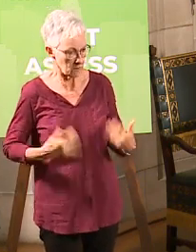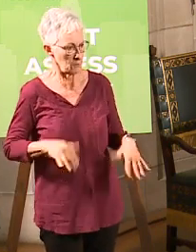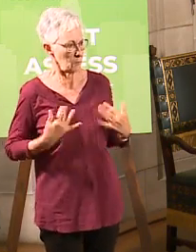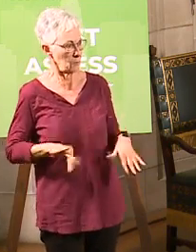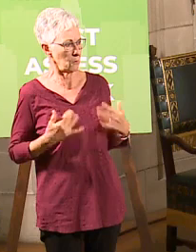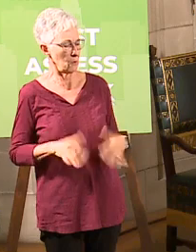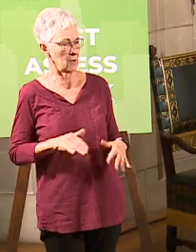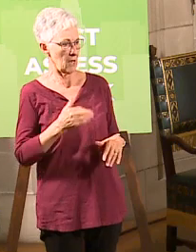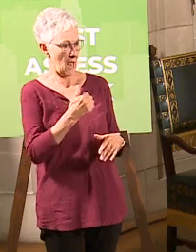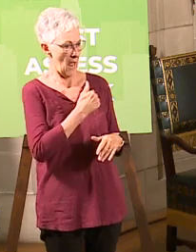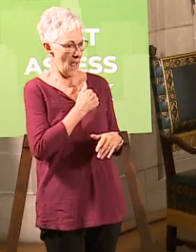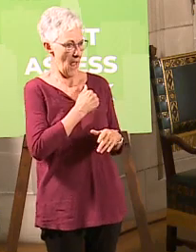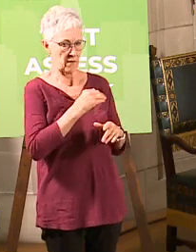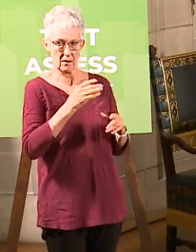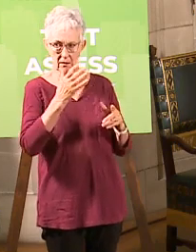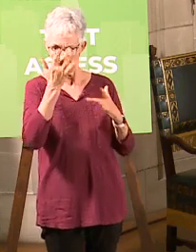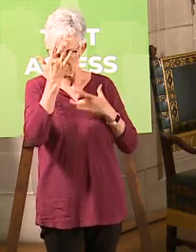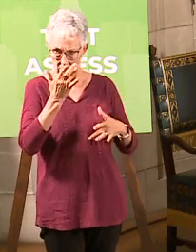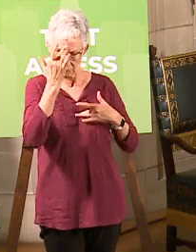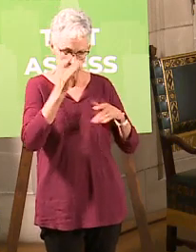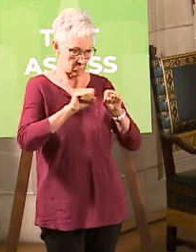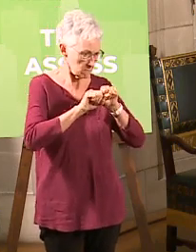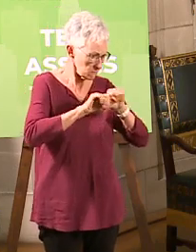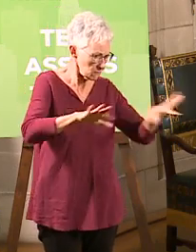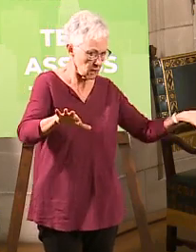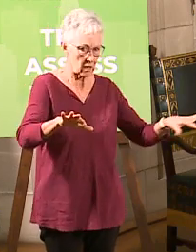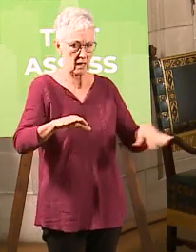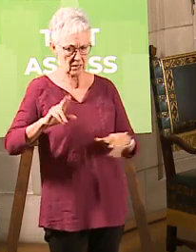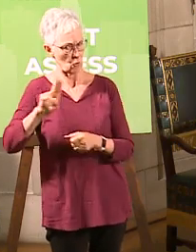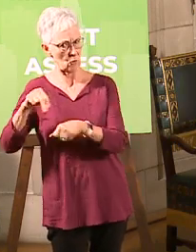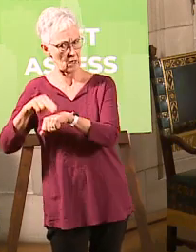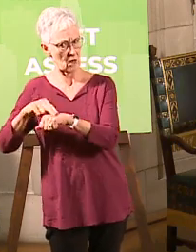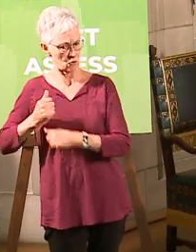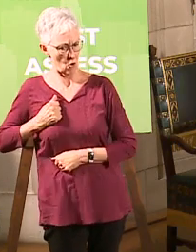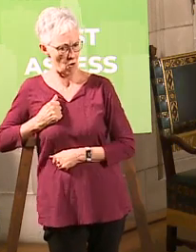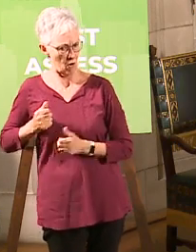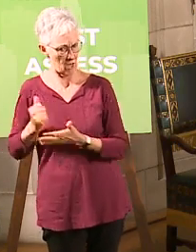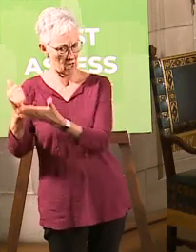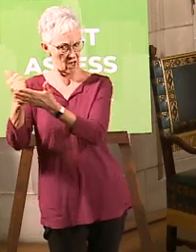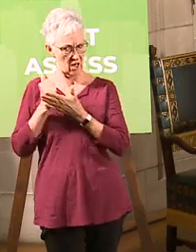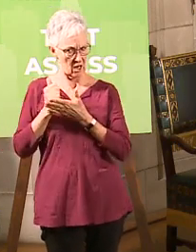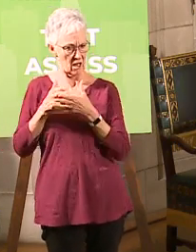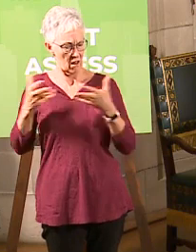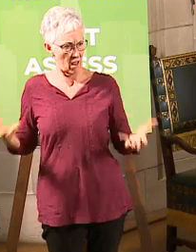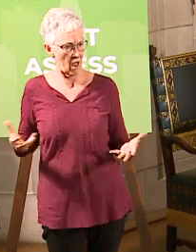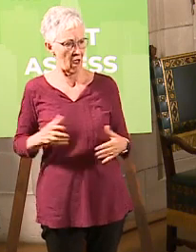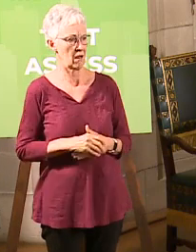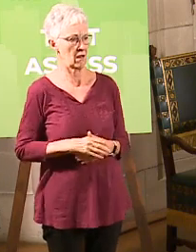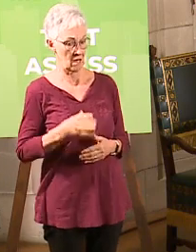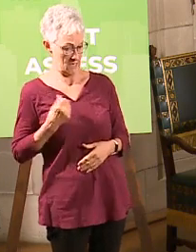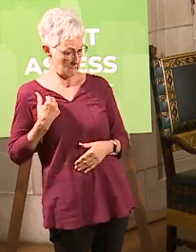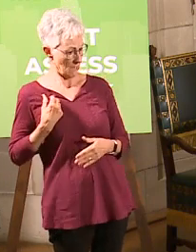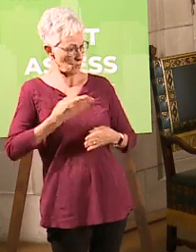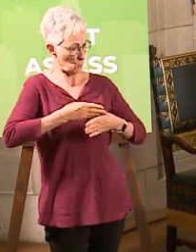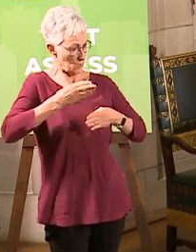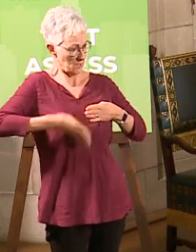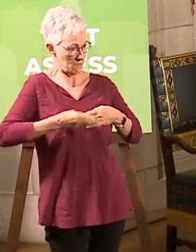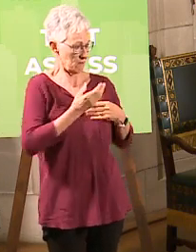State Patrol has continued to do a wonderful job, and we have once again called upon the members of our Nebraska National Guard to serve their